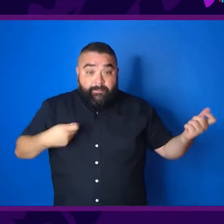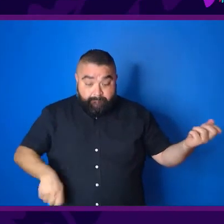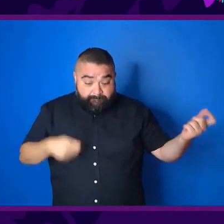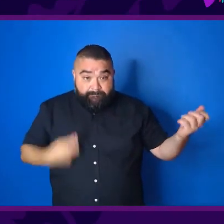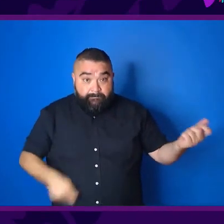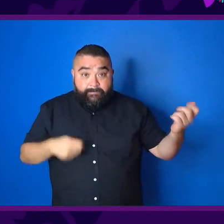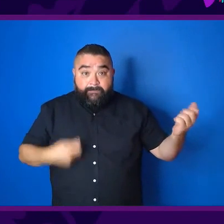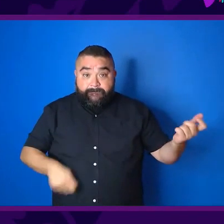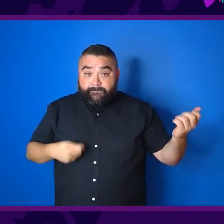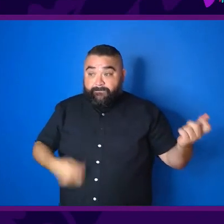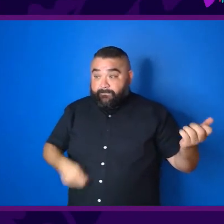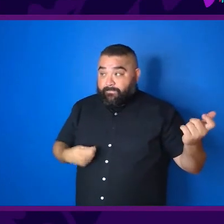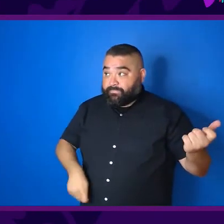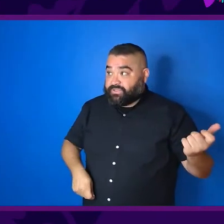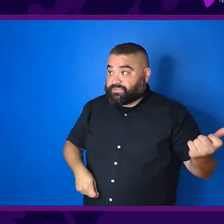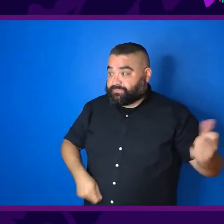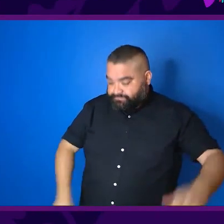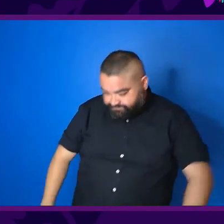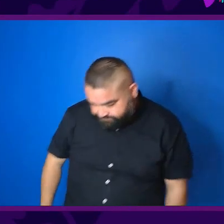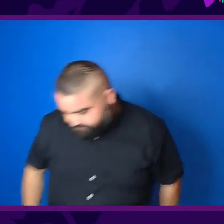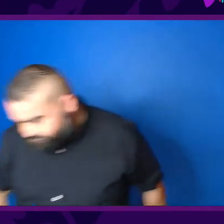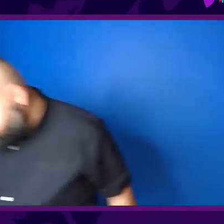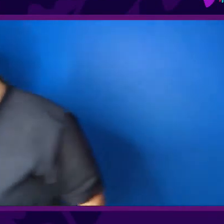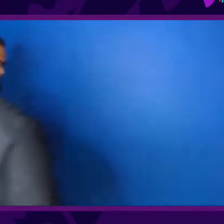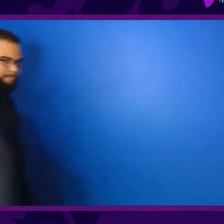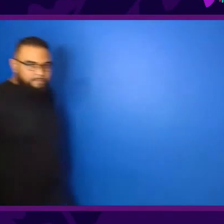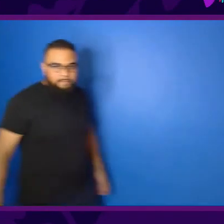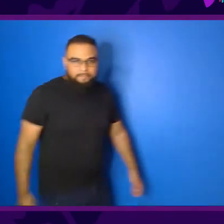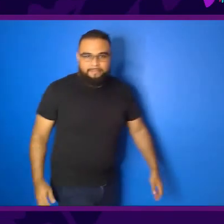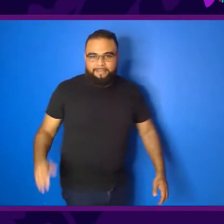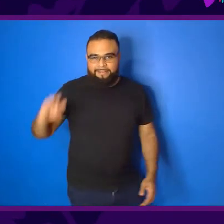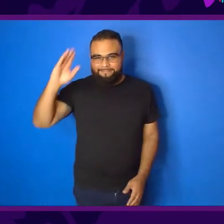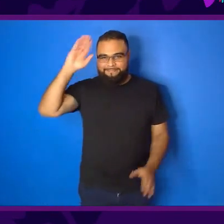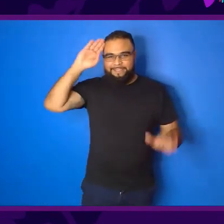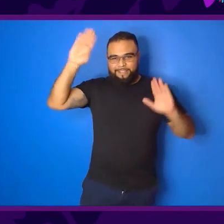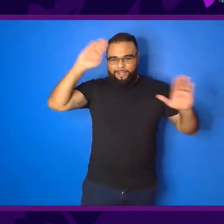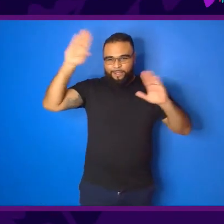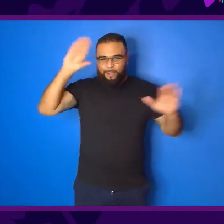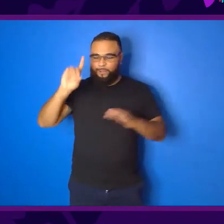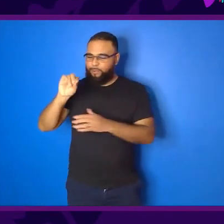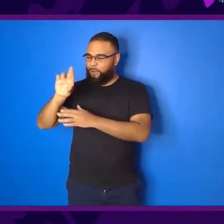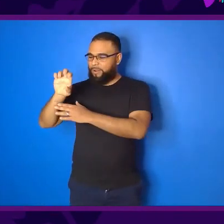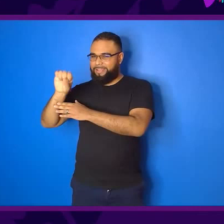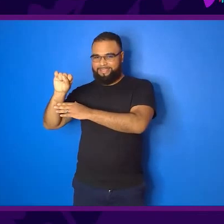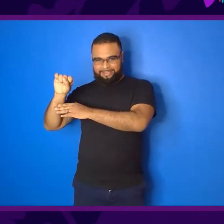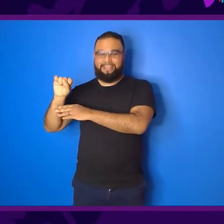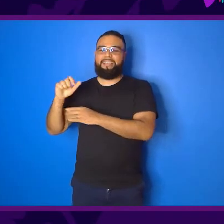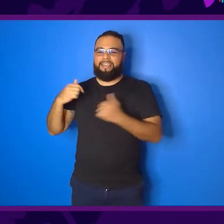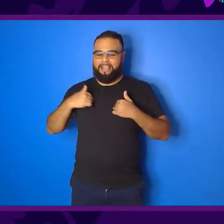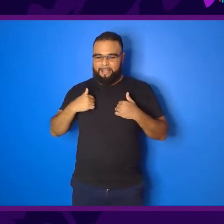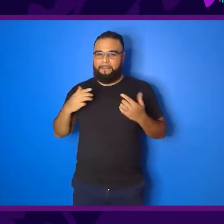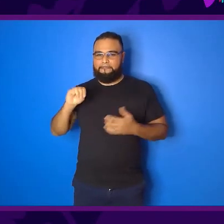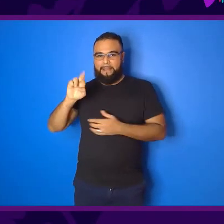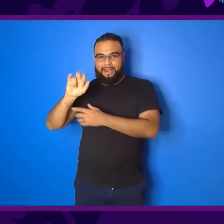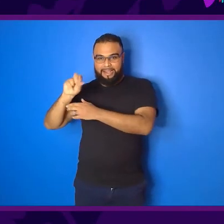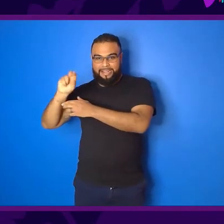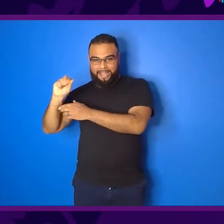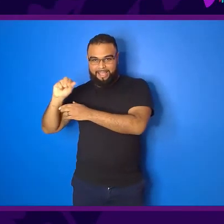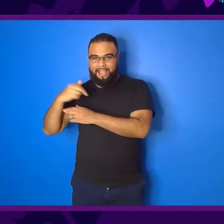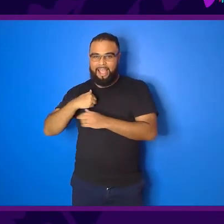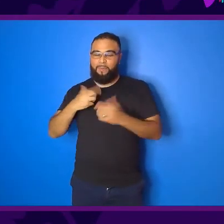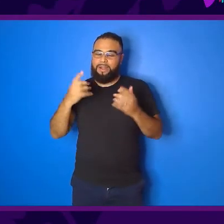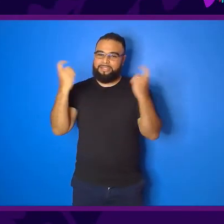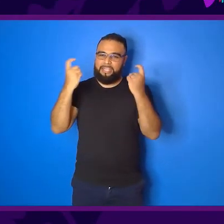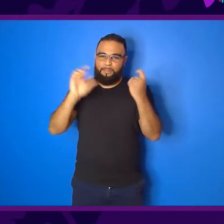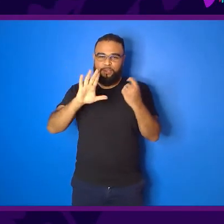Hi, Dolores. I am Marina de Tavira. I'm here in Mexico, and I want to celebrate your birthday, celebrate your life, and thank you